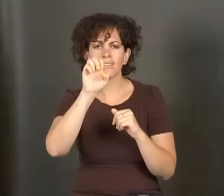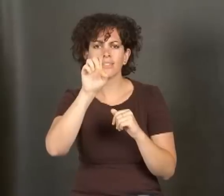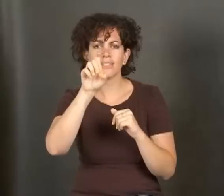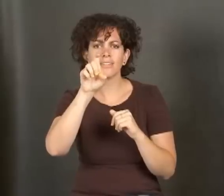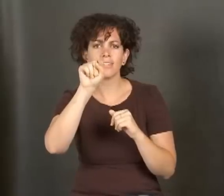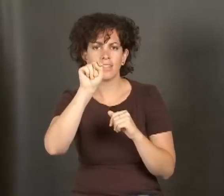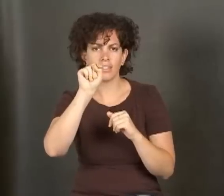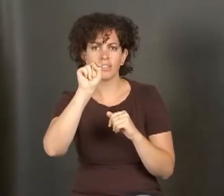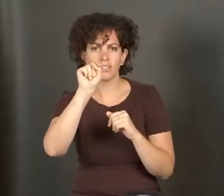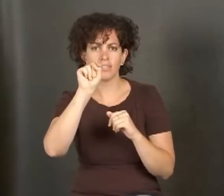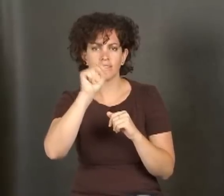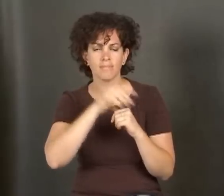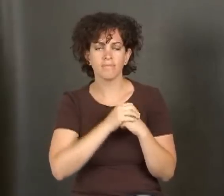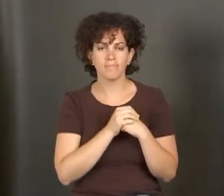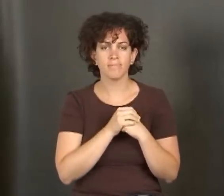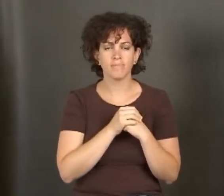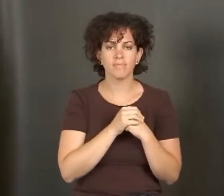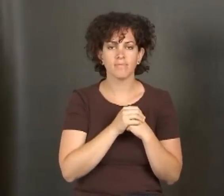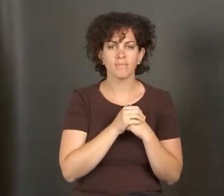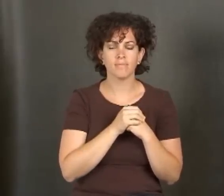So you might ask for a text phone number.